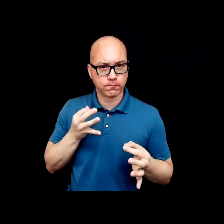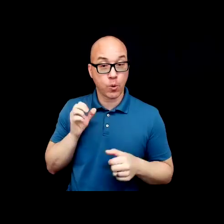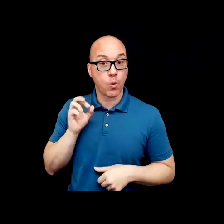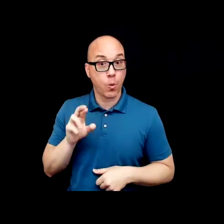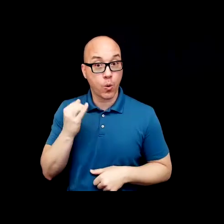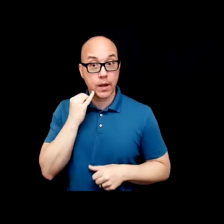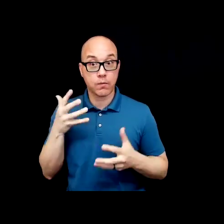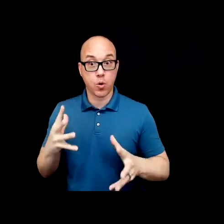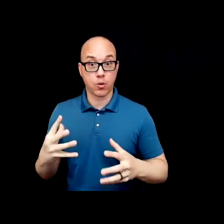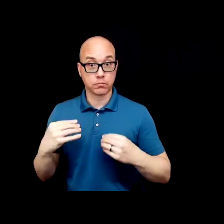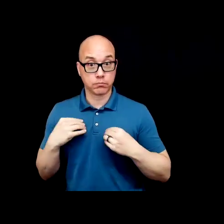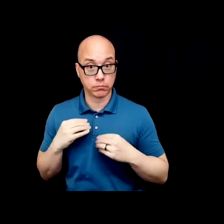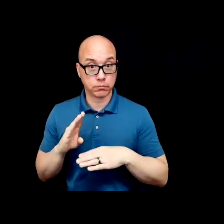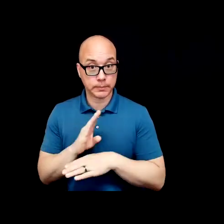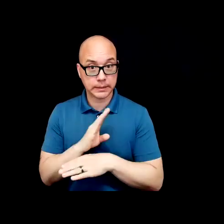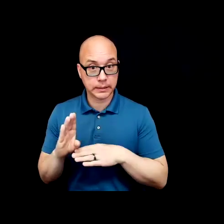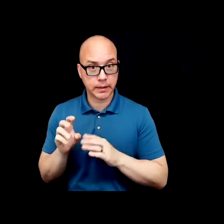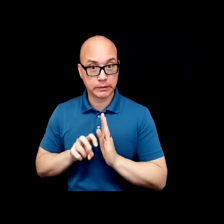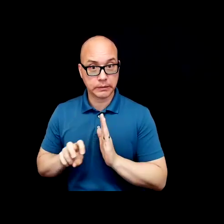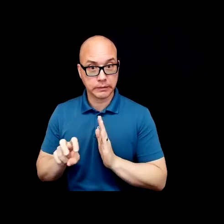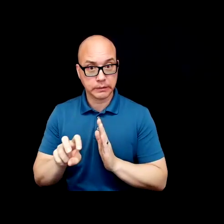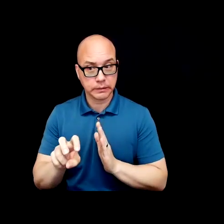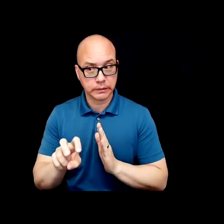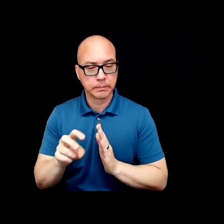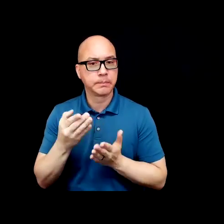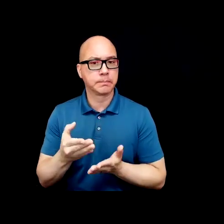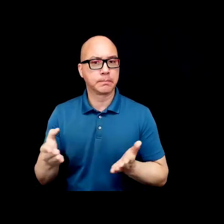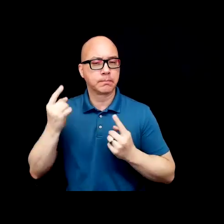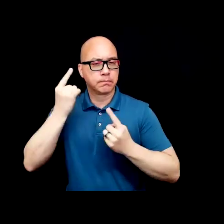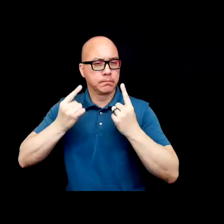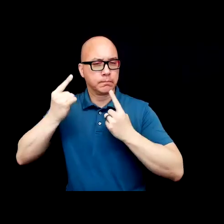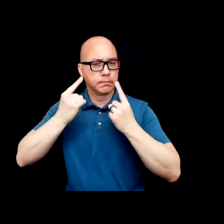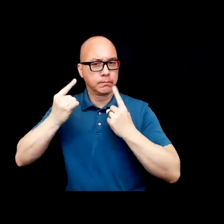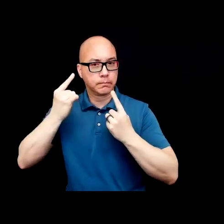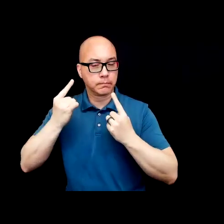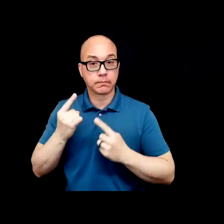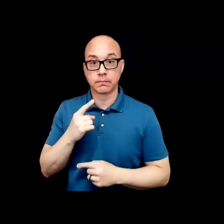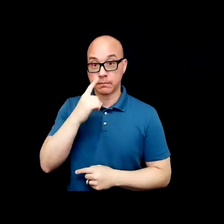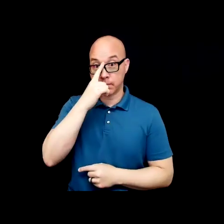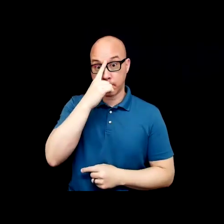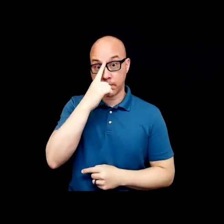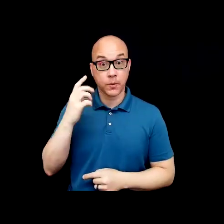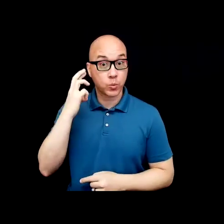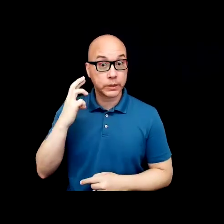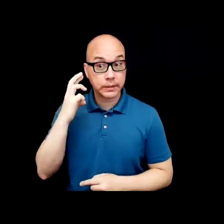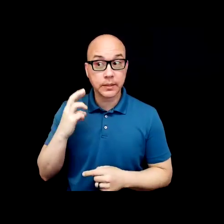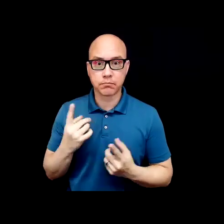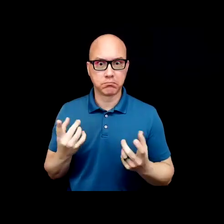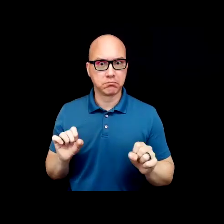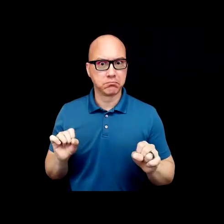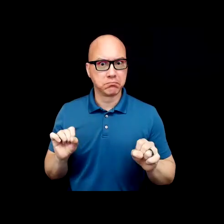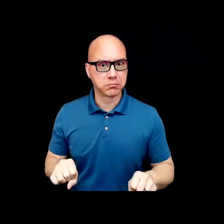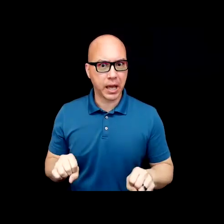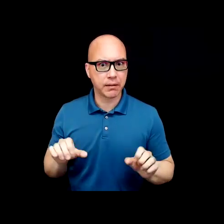business owner, on the journey that you're already on, because it is absolutely possible to do